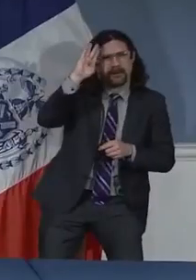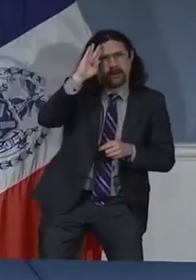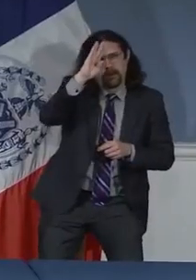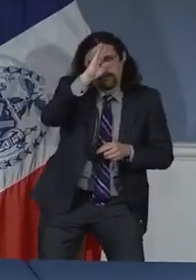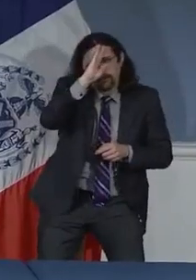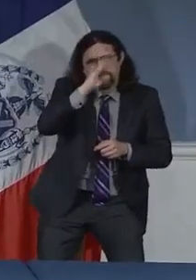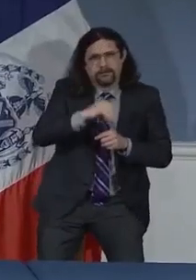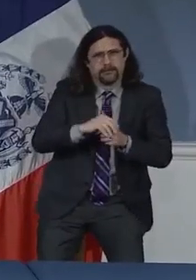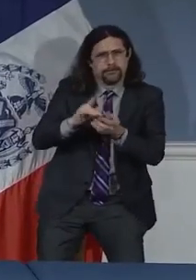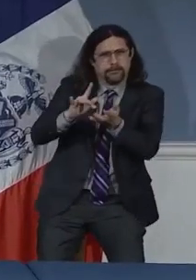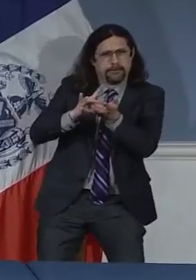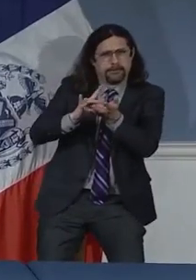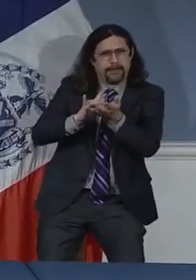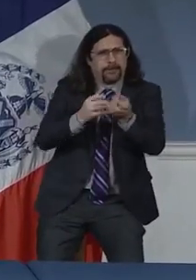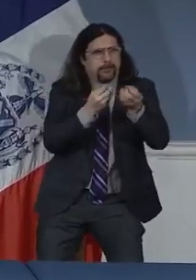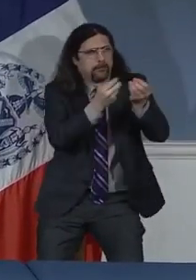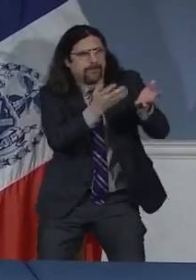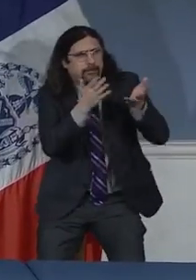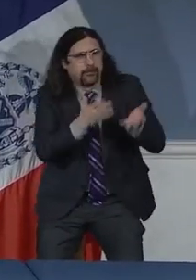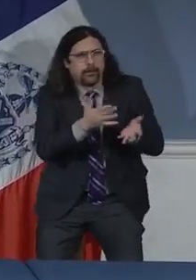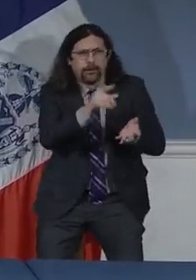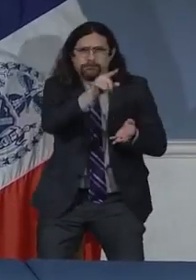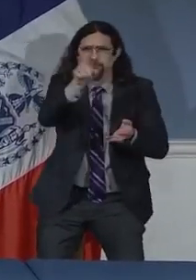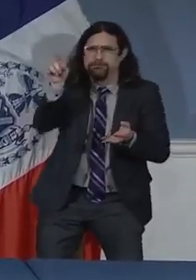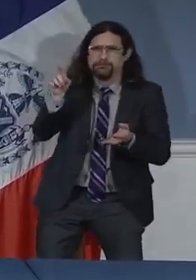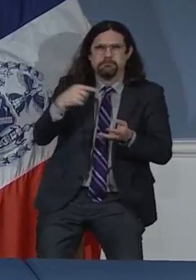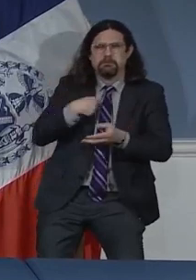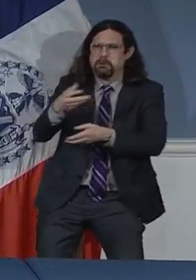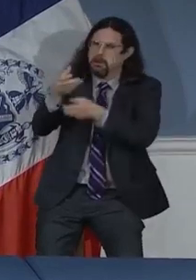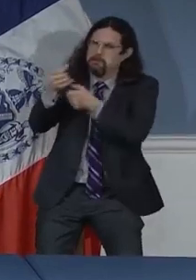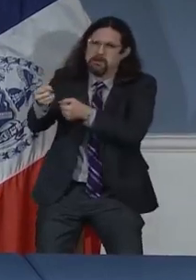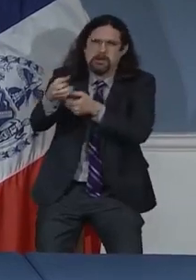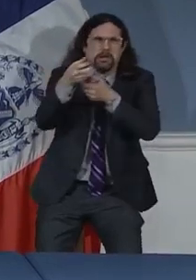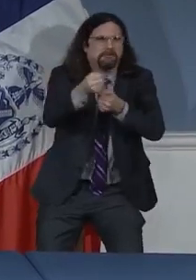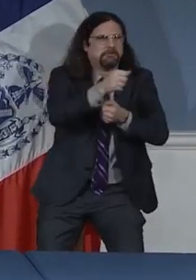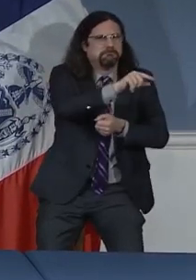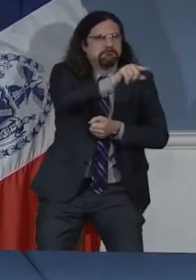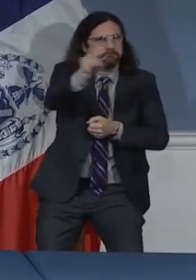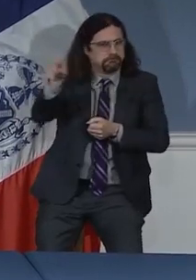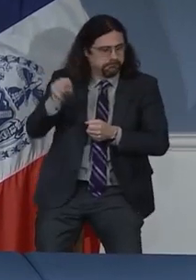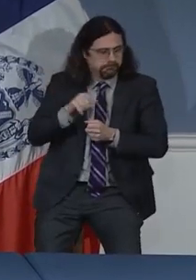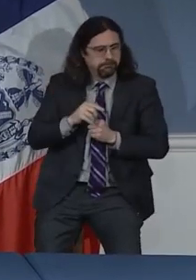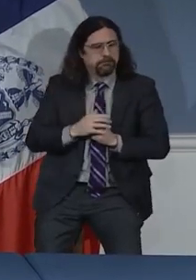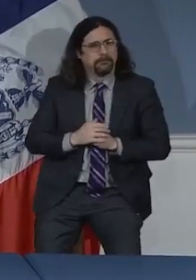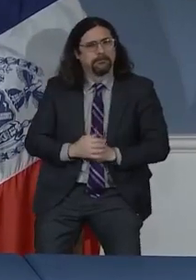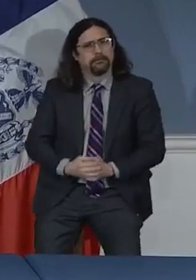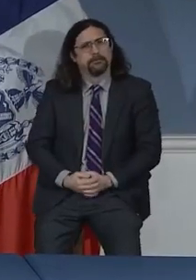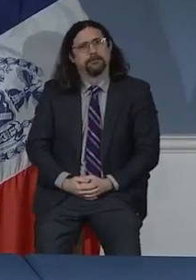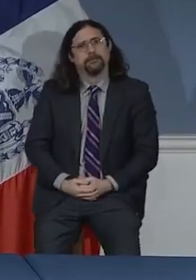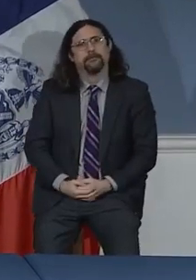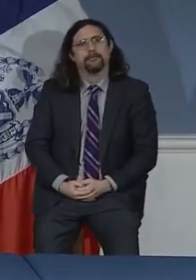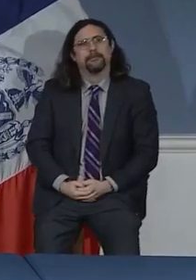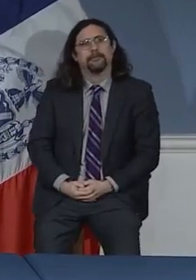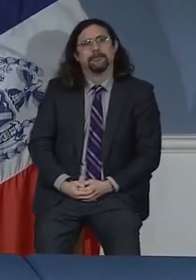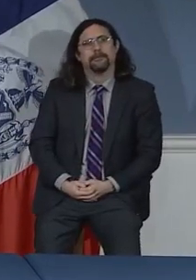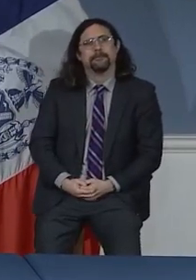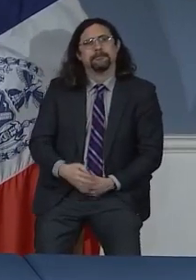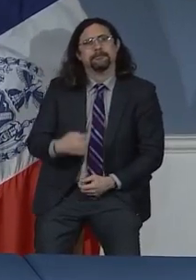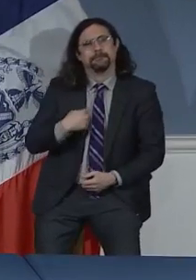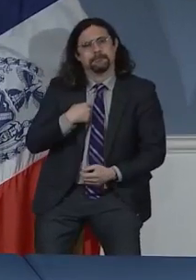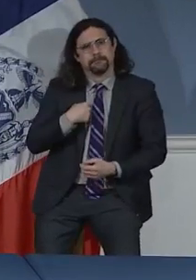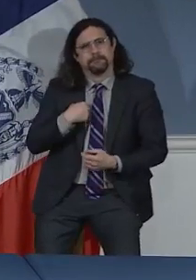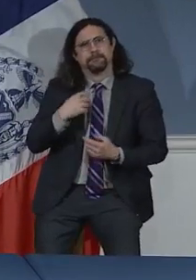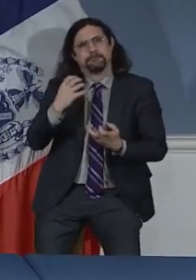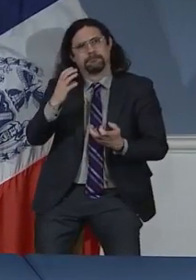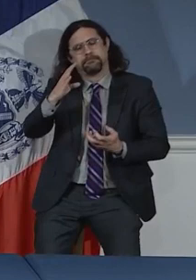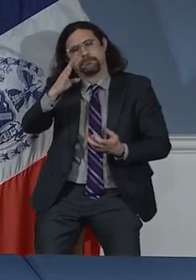press conference now with Mayor Bill de Blasio. Our government couldn't be stronger. I'm going to talk honestly and bluntly about what